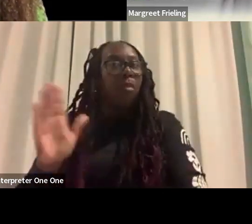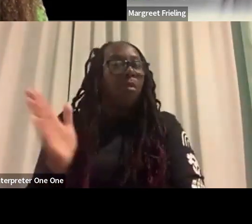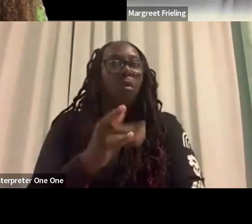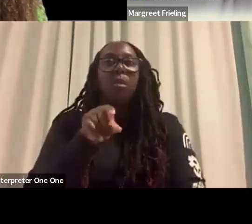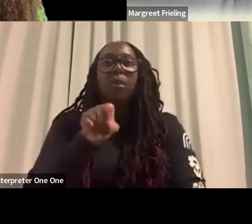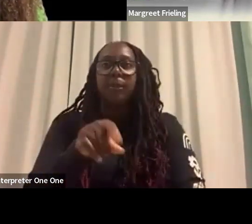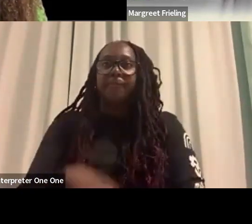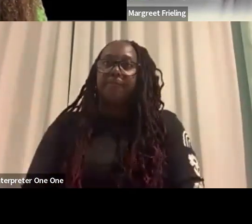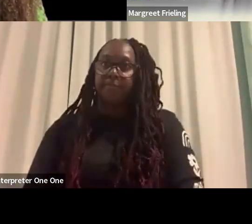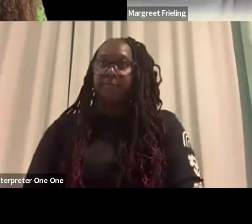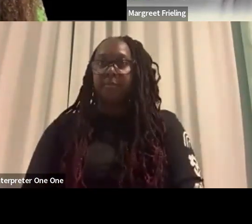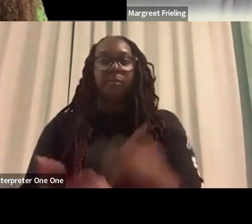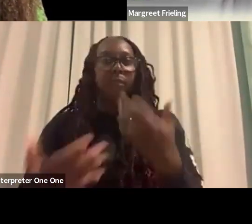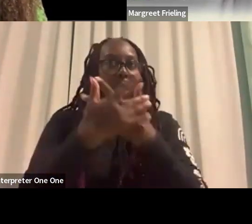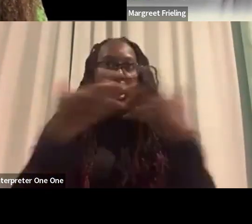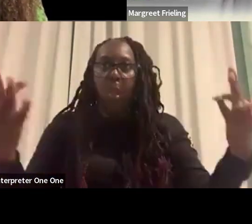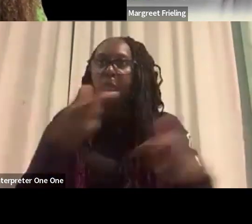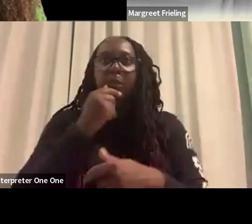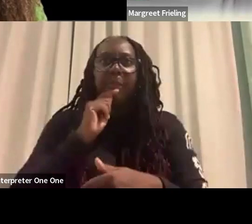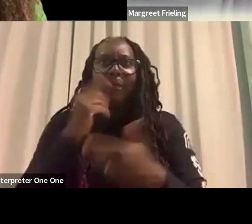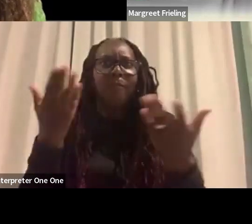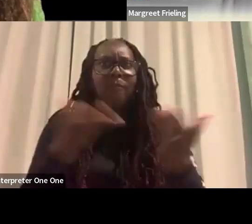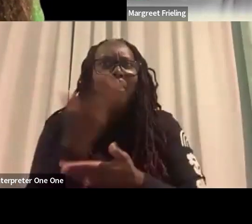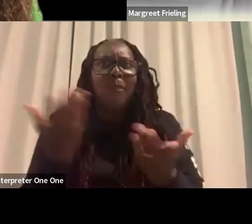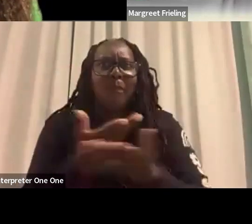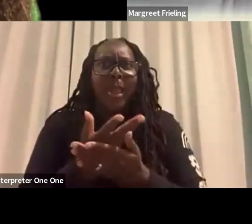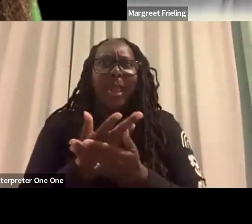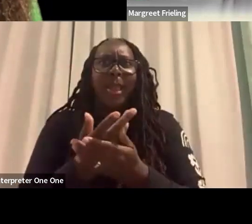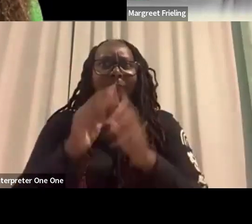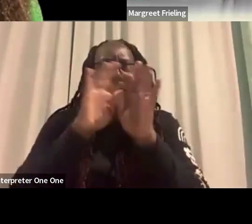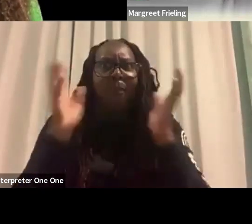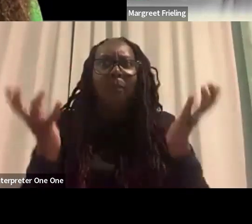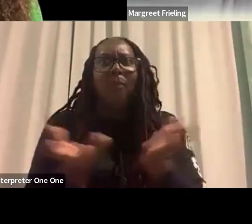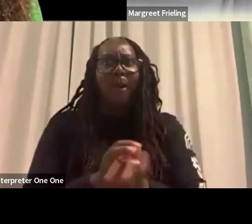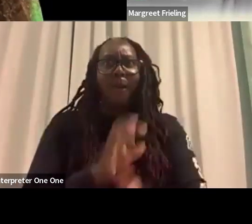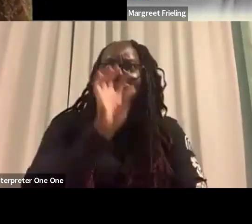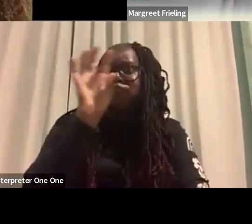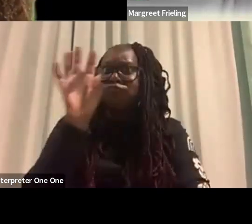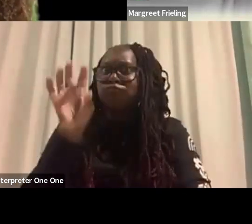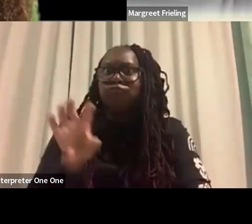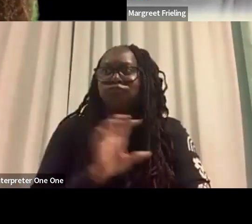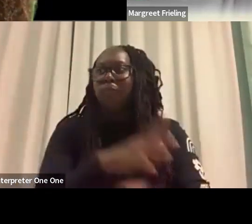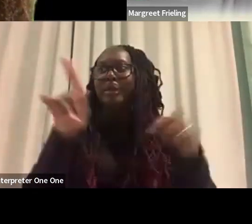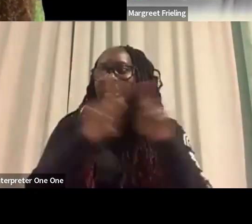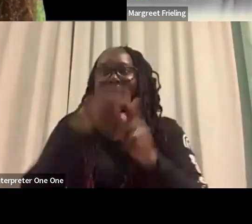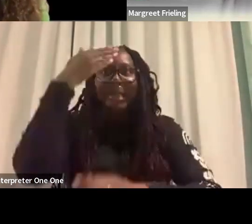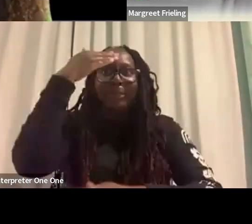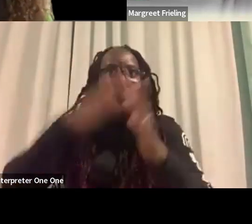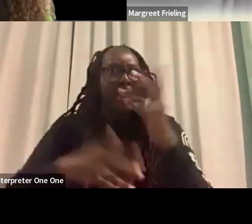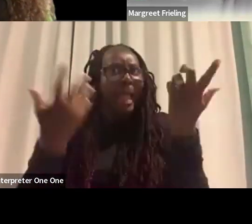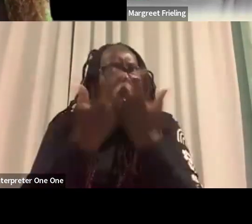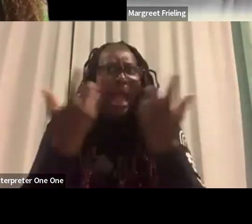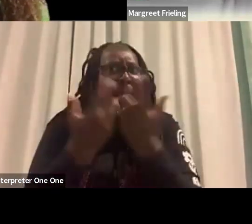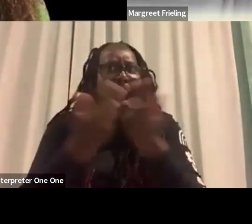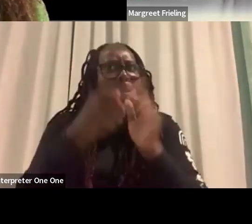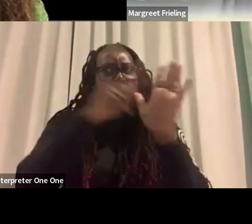know that we have lots of people joining us from all over the world, and many of you may also have similar experiences on how you do policy impact assessment or